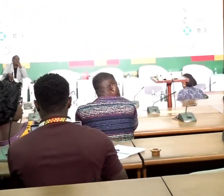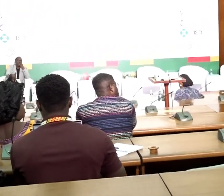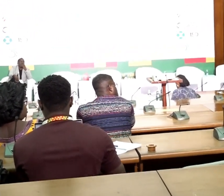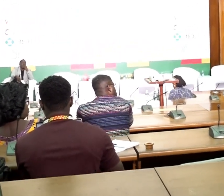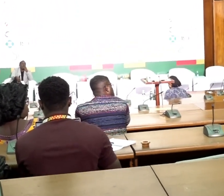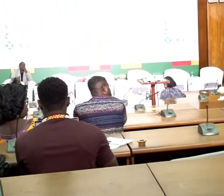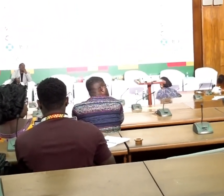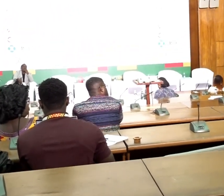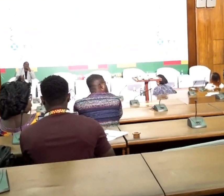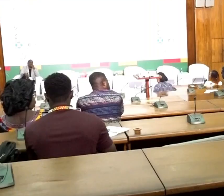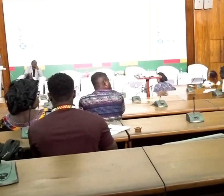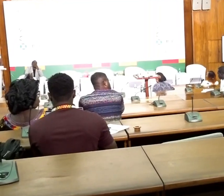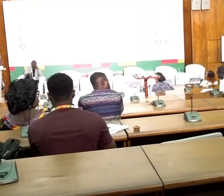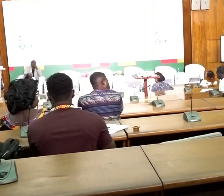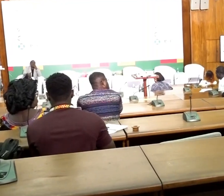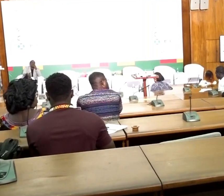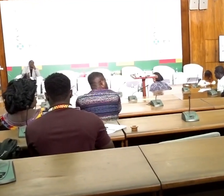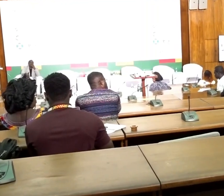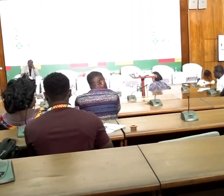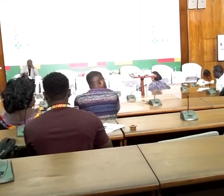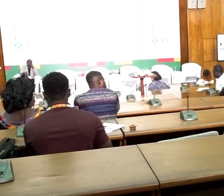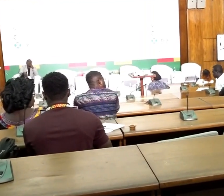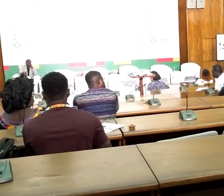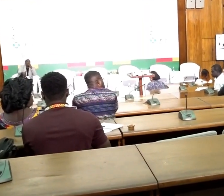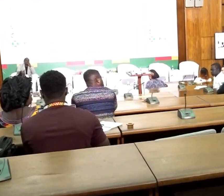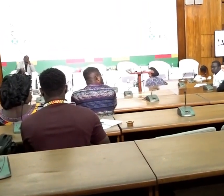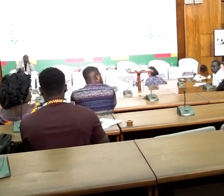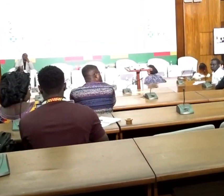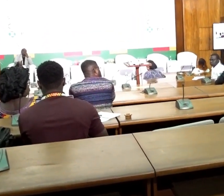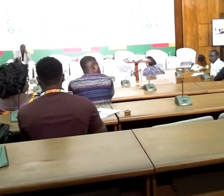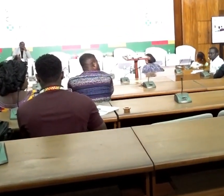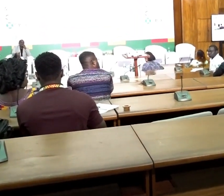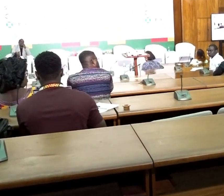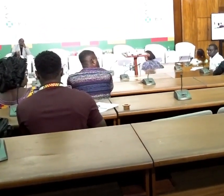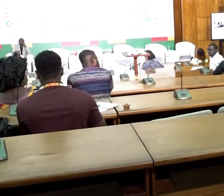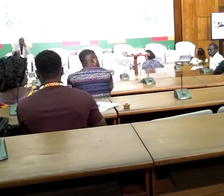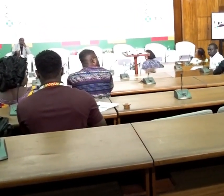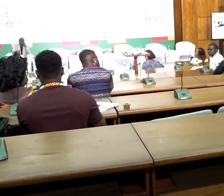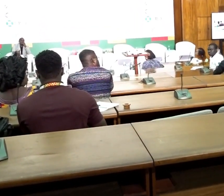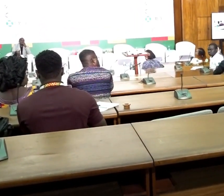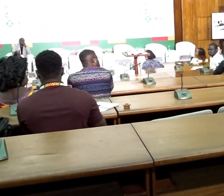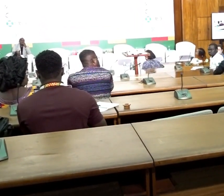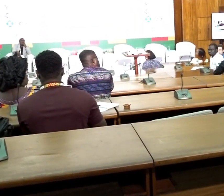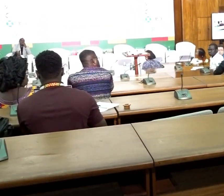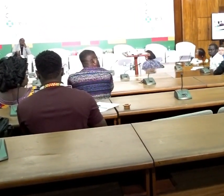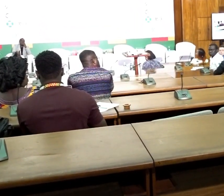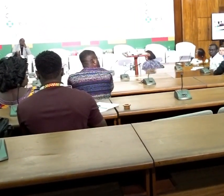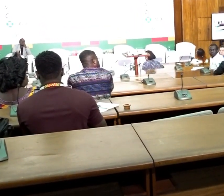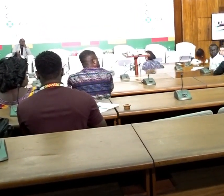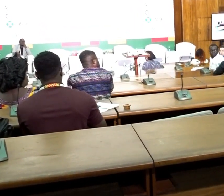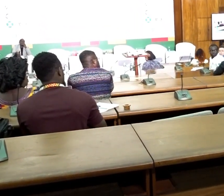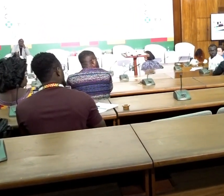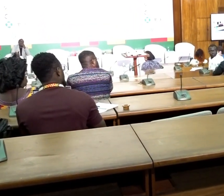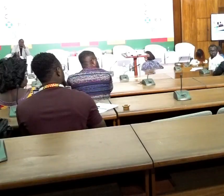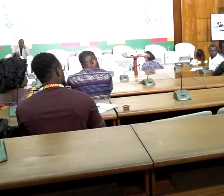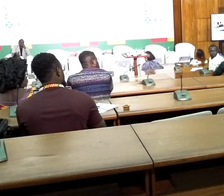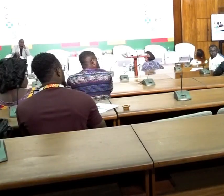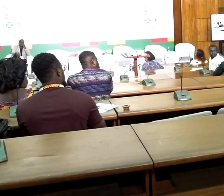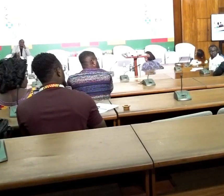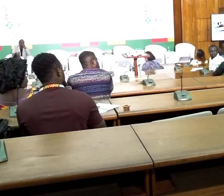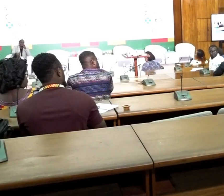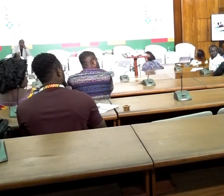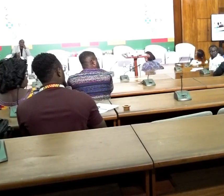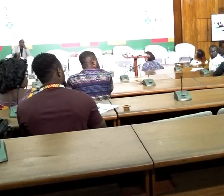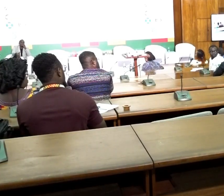For me, I'm a very community-based person, and I'm from a deep rural area. I work